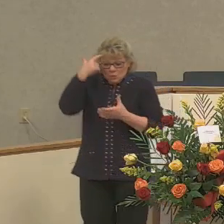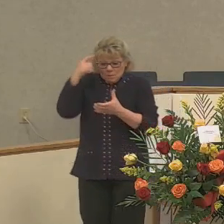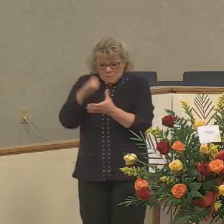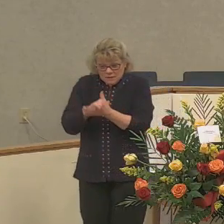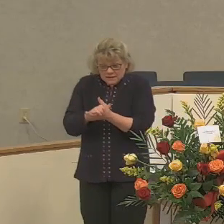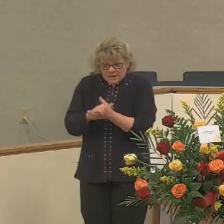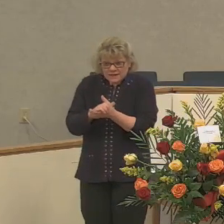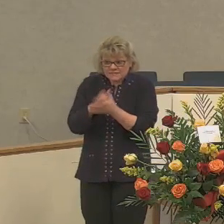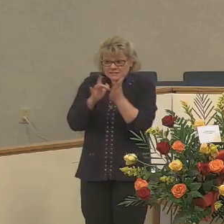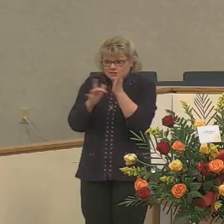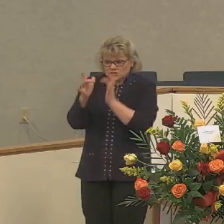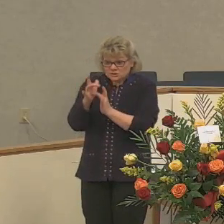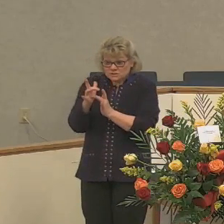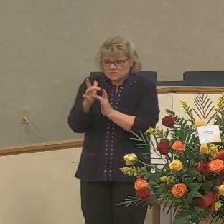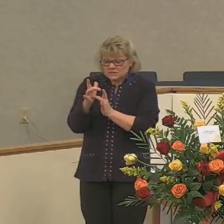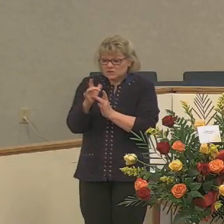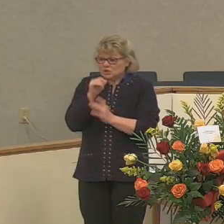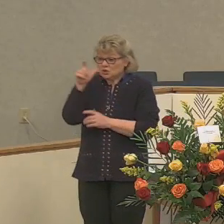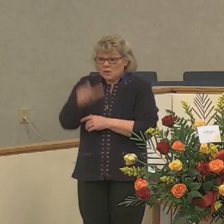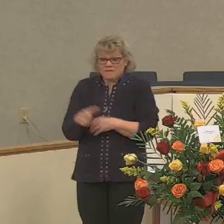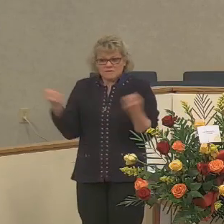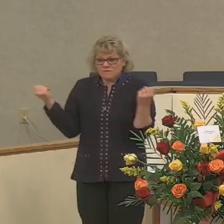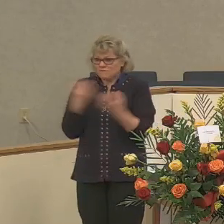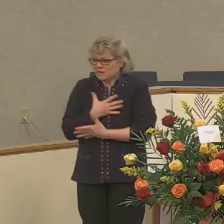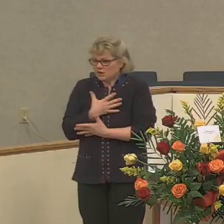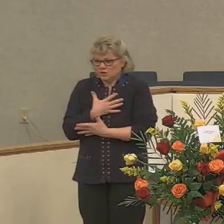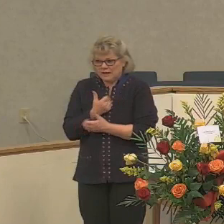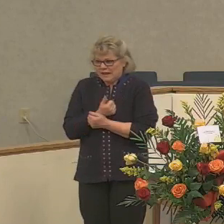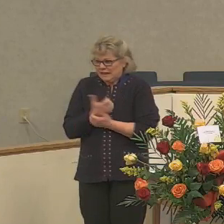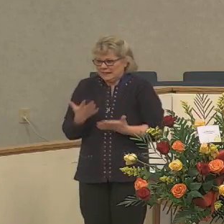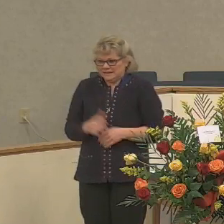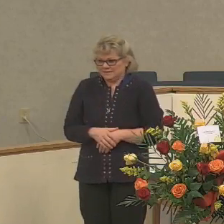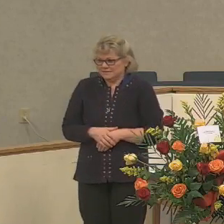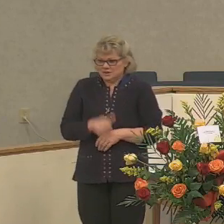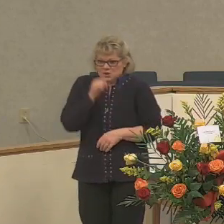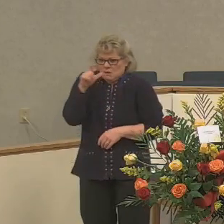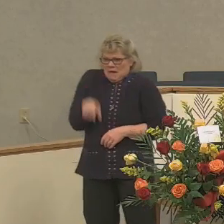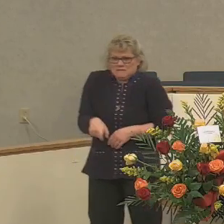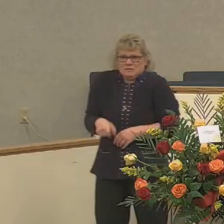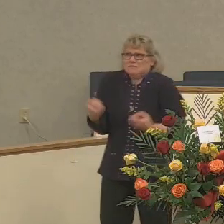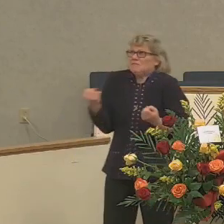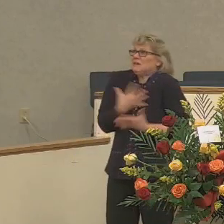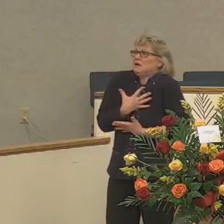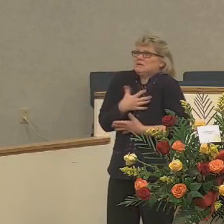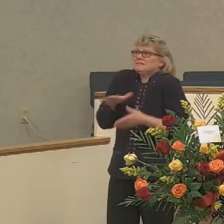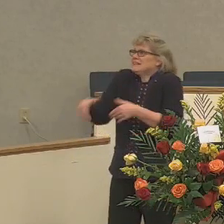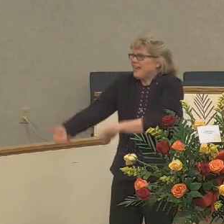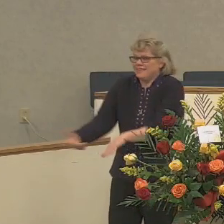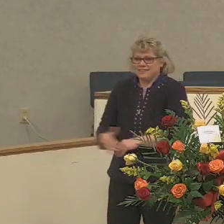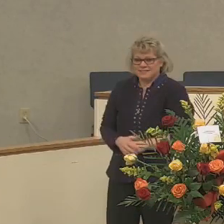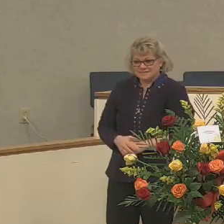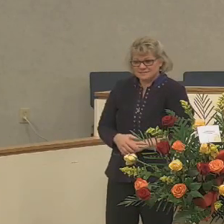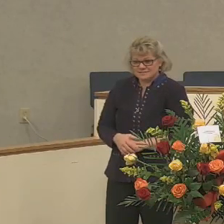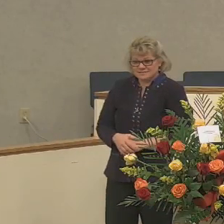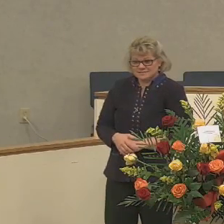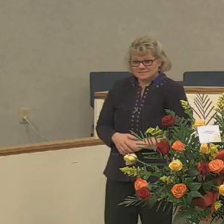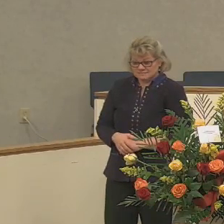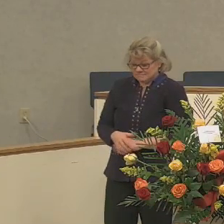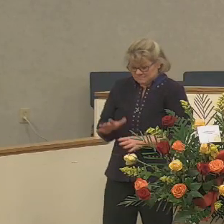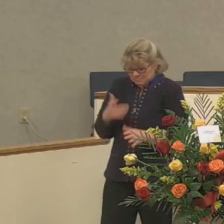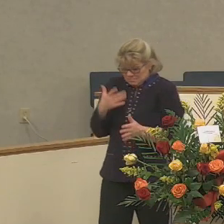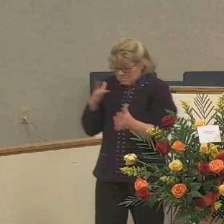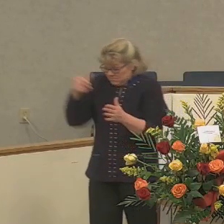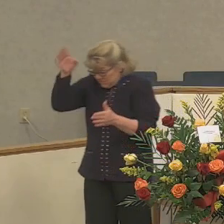child of God. You don't have to fear anything. You don't even have to fear death, according to what